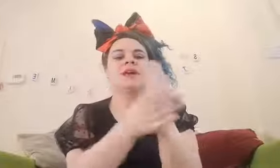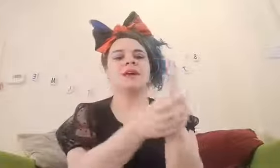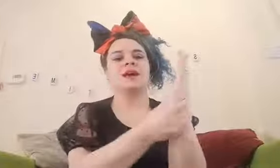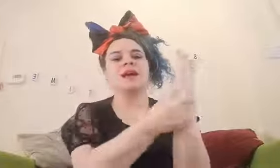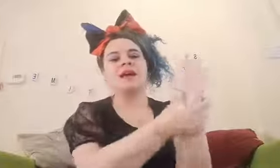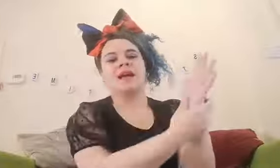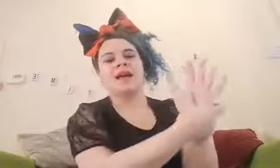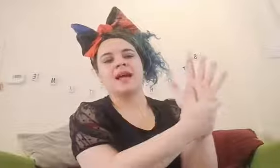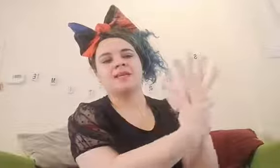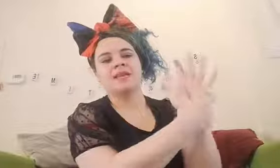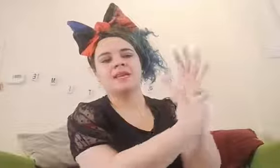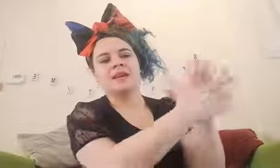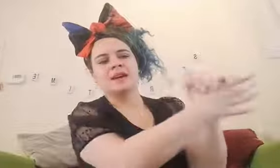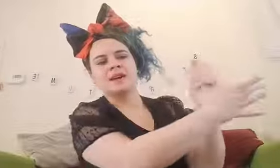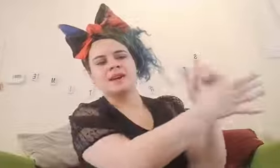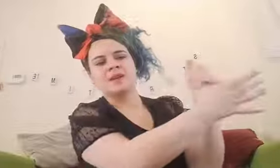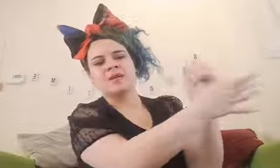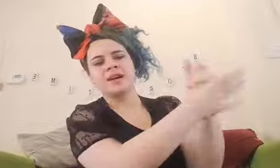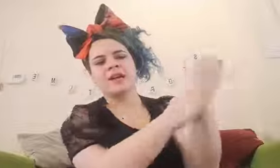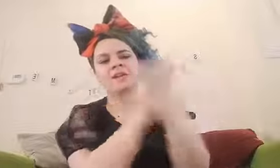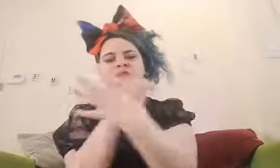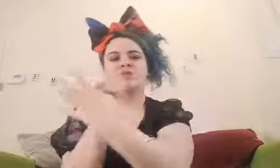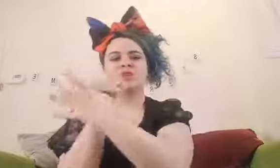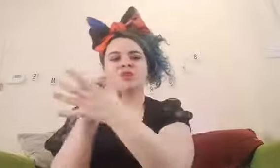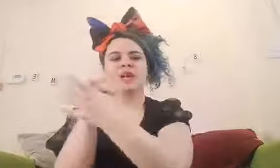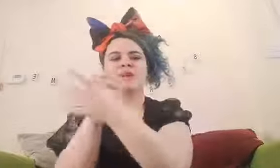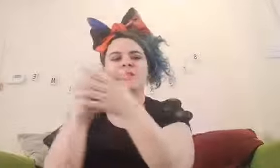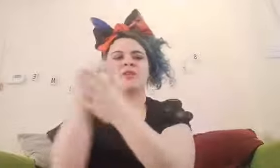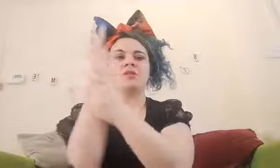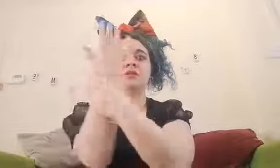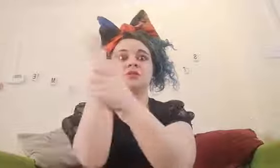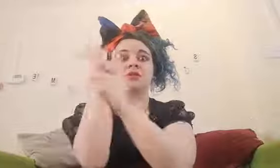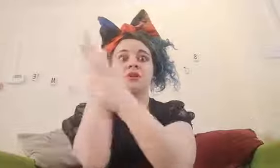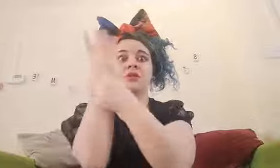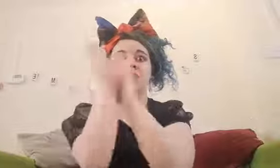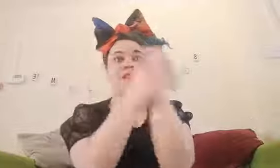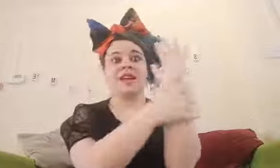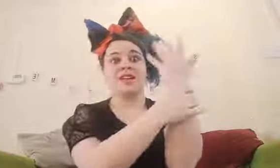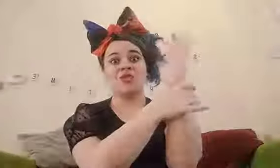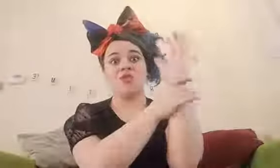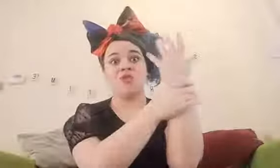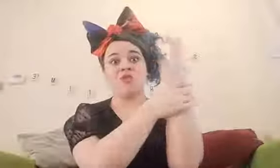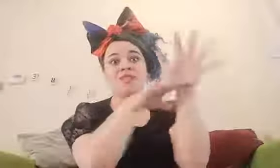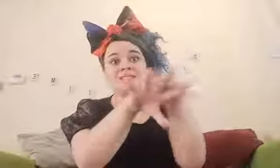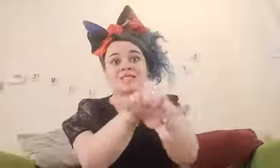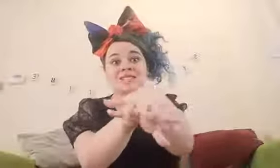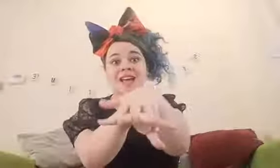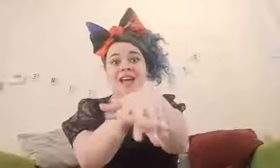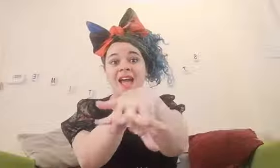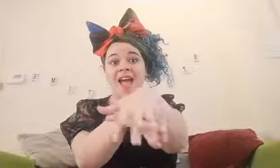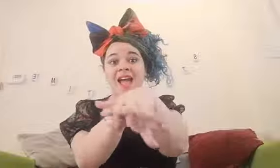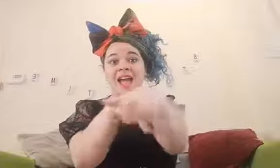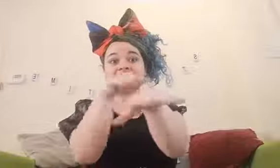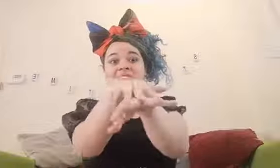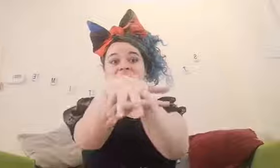here and here. We're going to wash our thumbs. Don't forget your wrists and